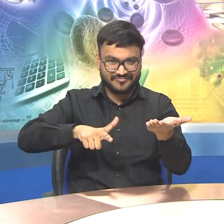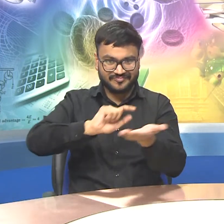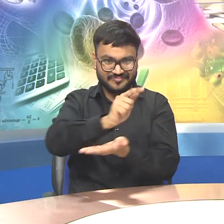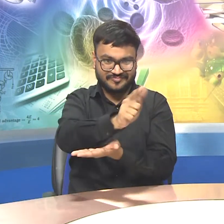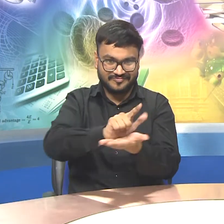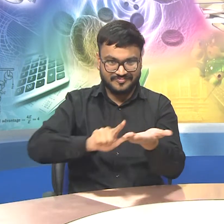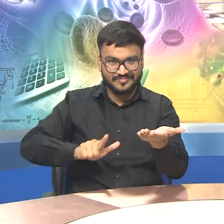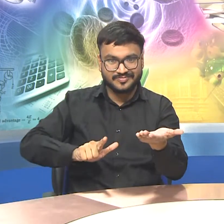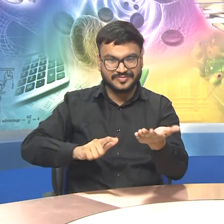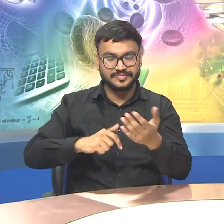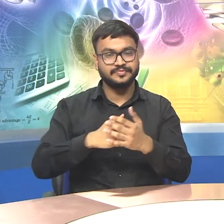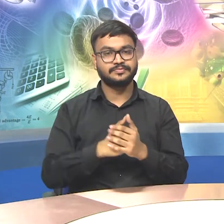Next, letter.